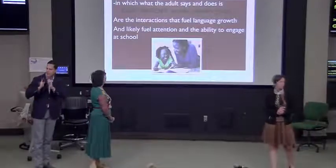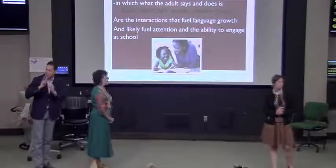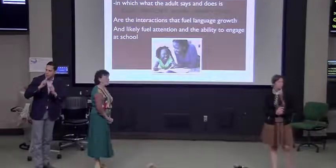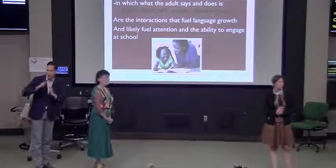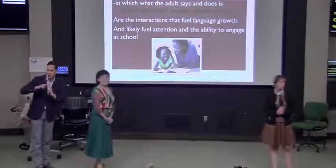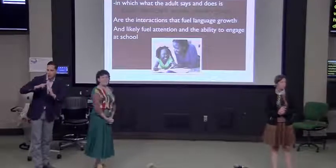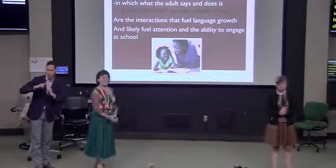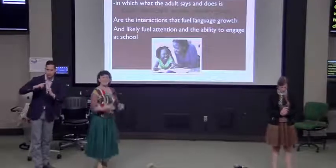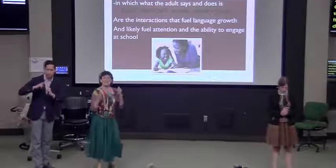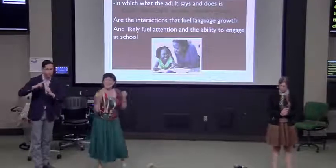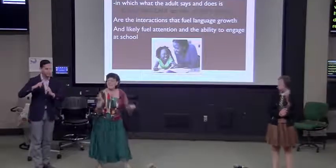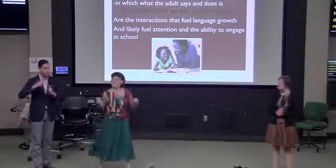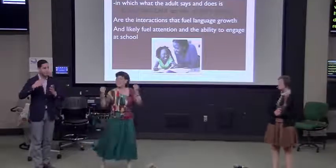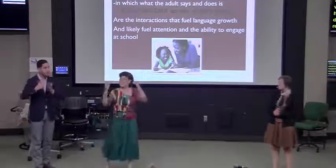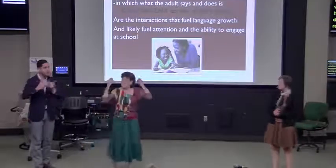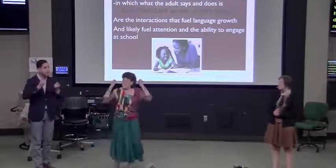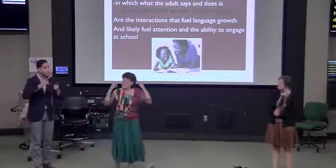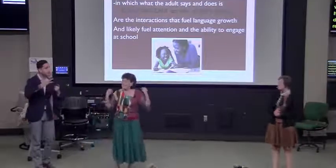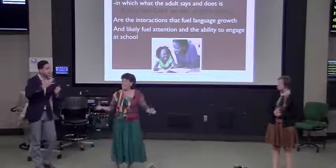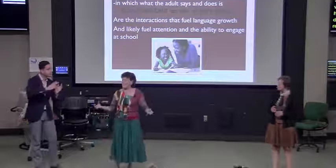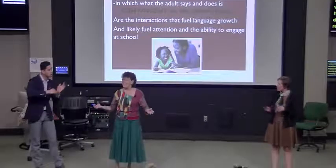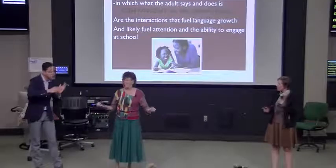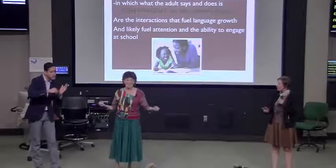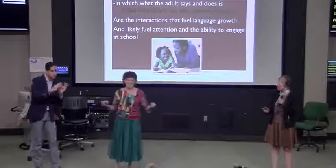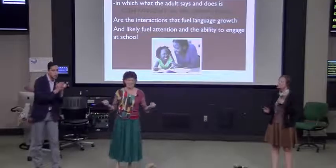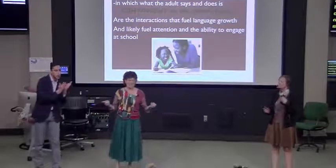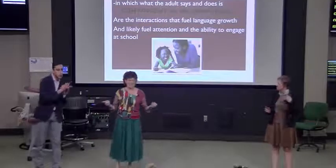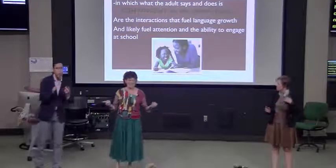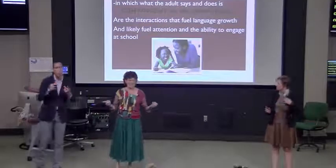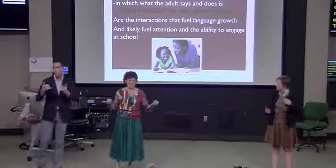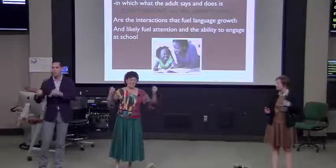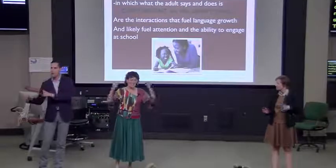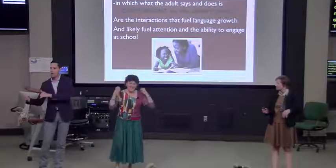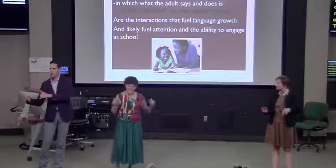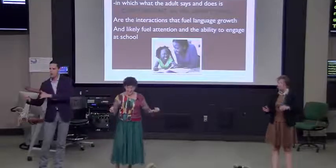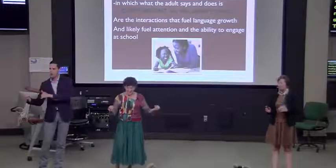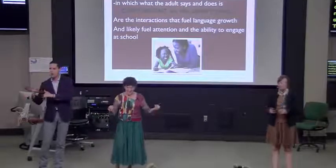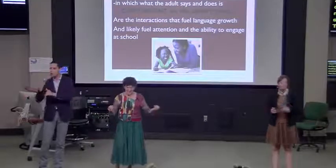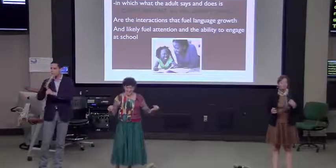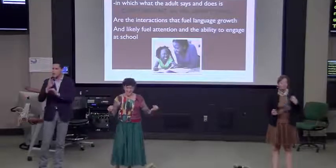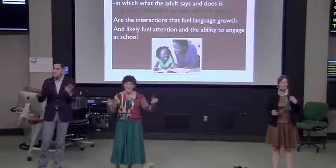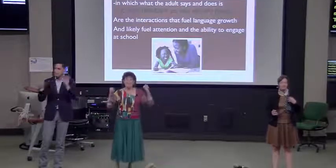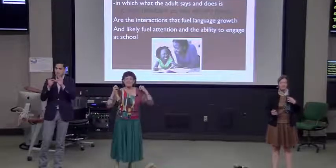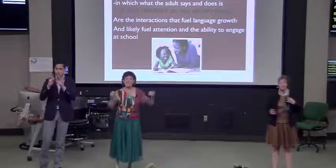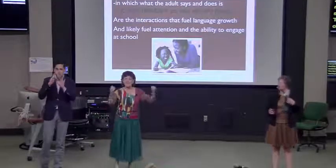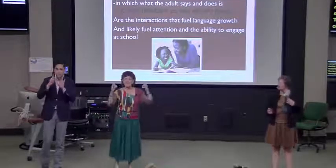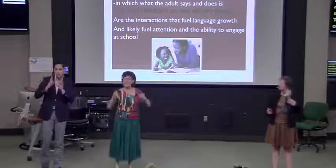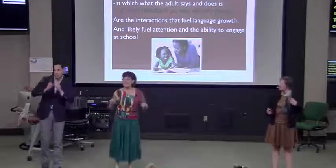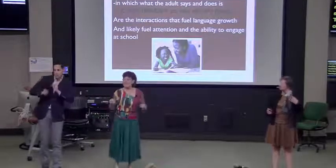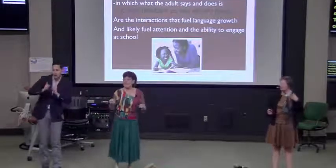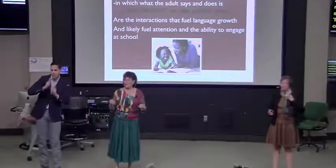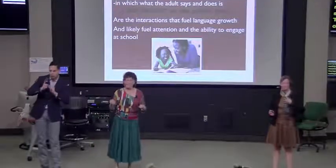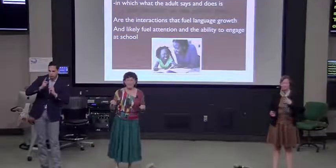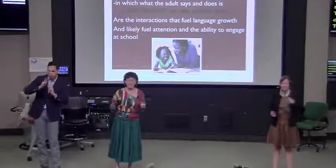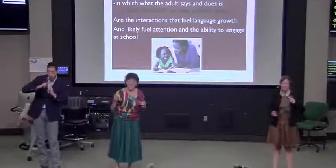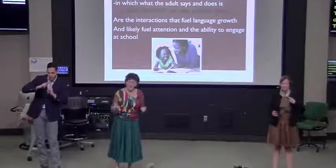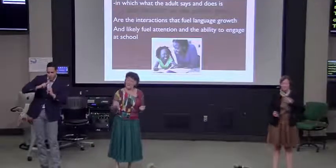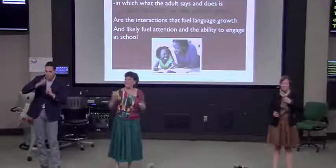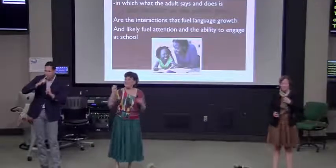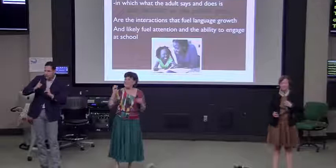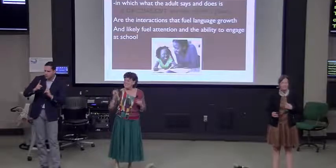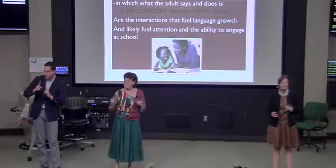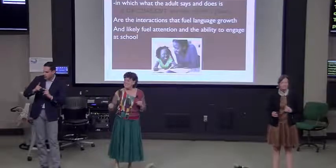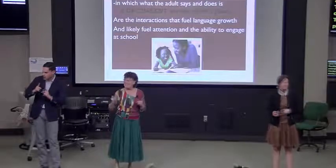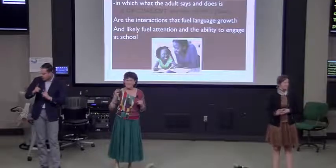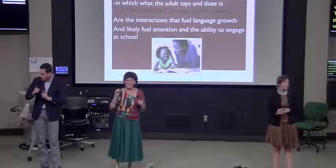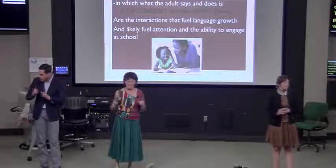storybooks, the key is contingency. The key is picking up on what the